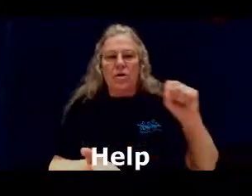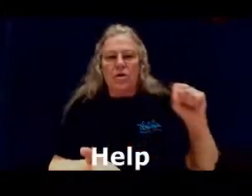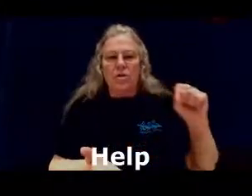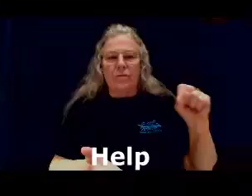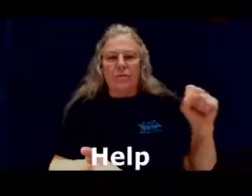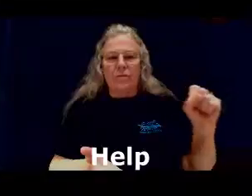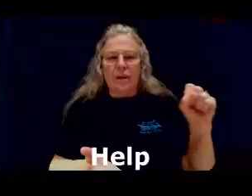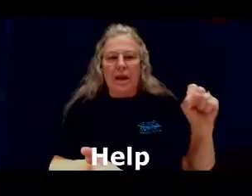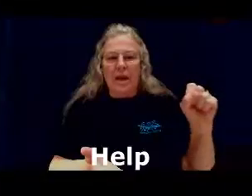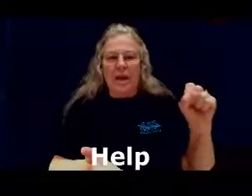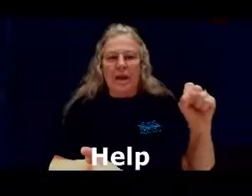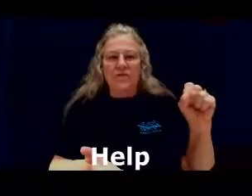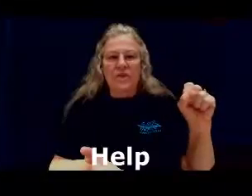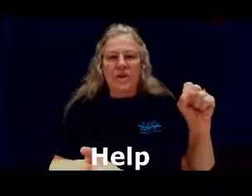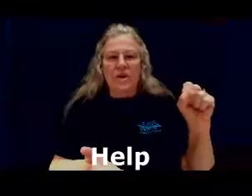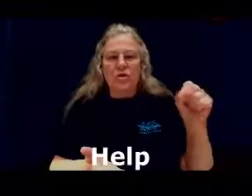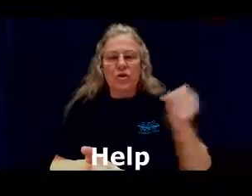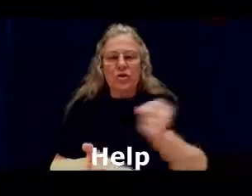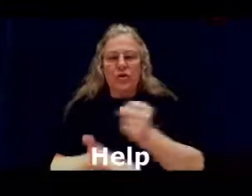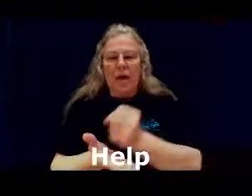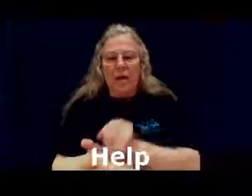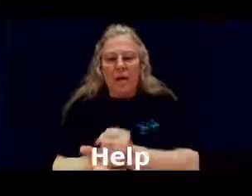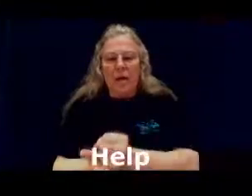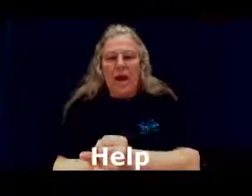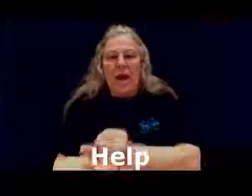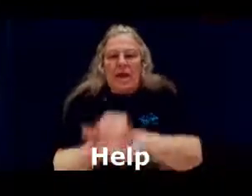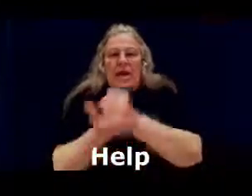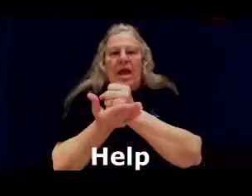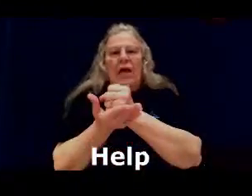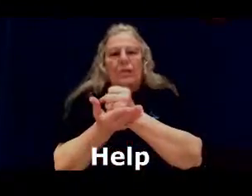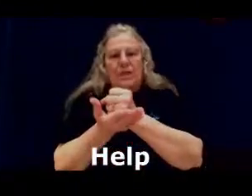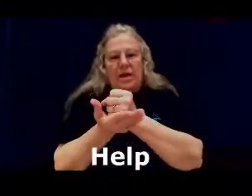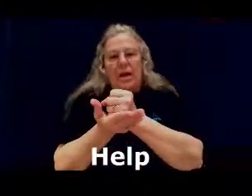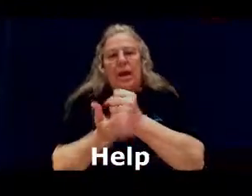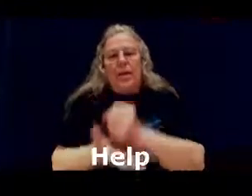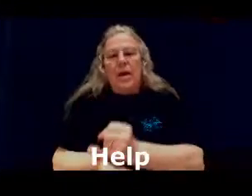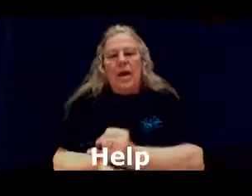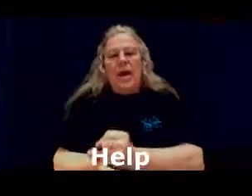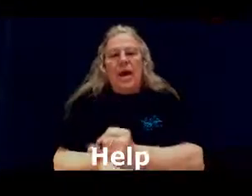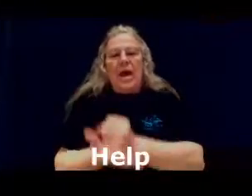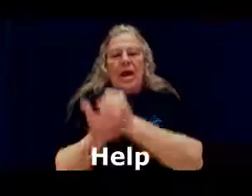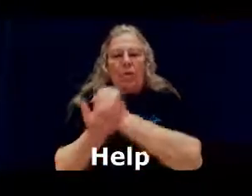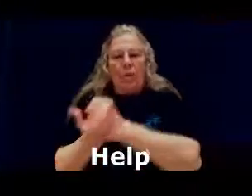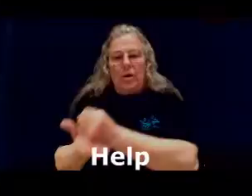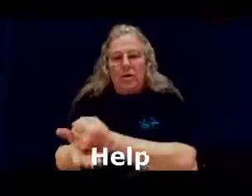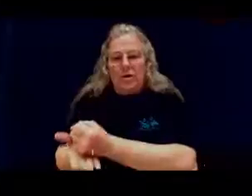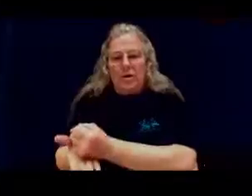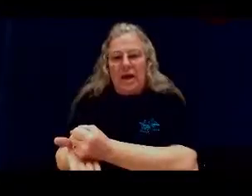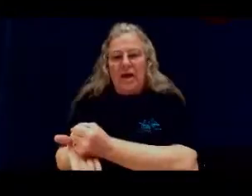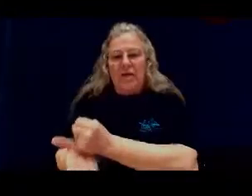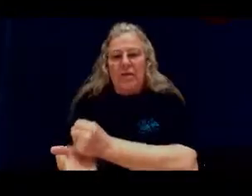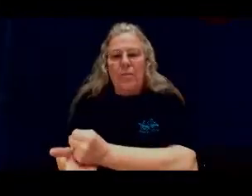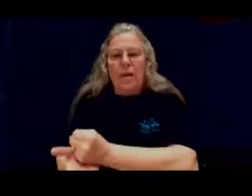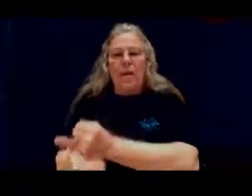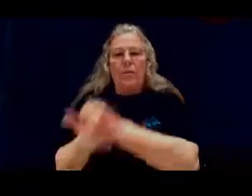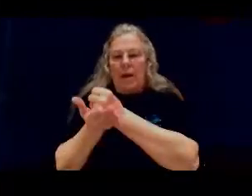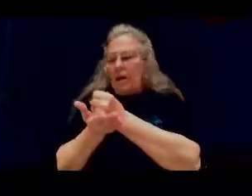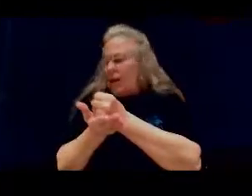your S formation with your non-dominant, and it helps it up. Help. Just set it in the palm and help it